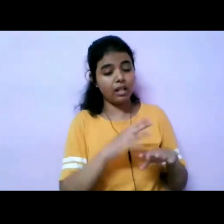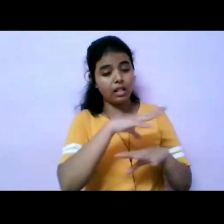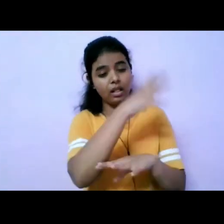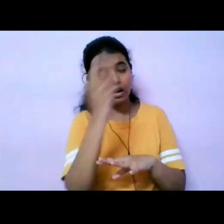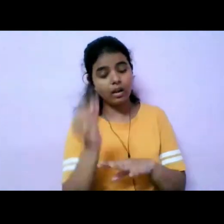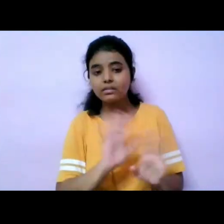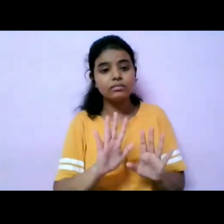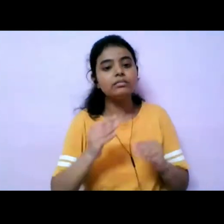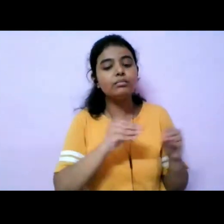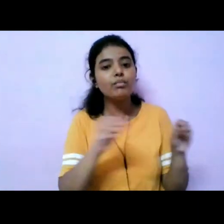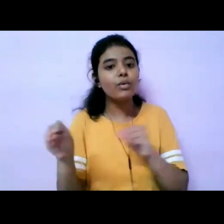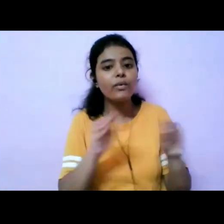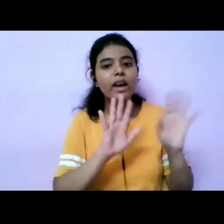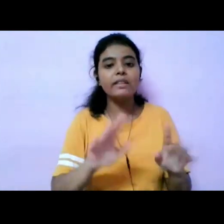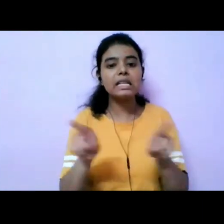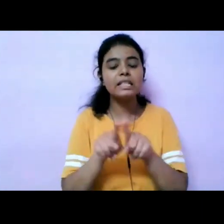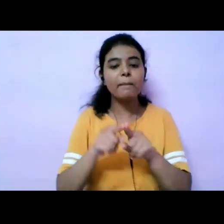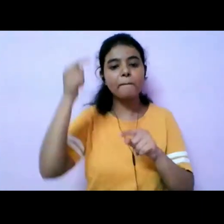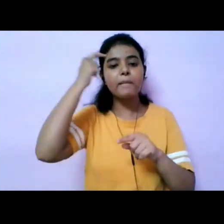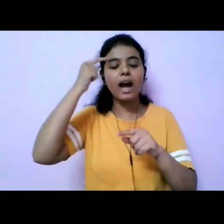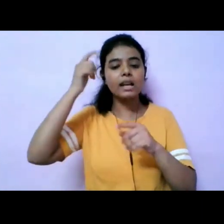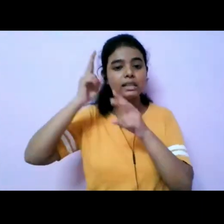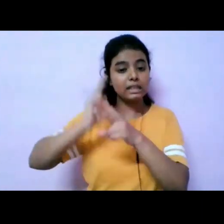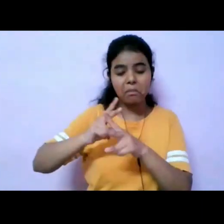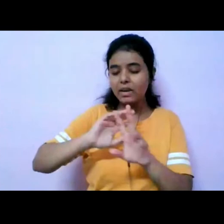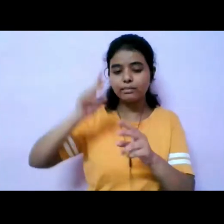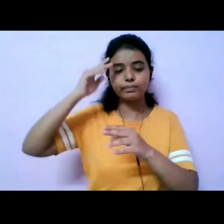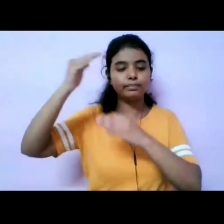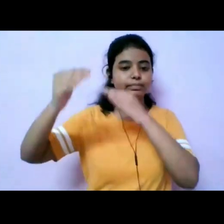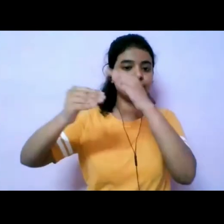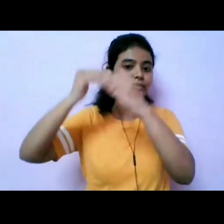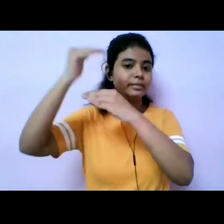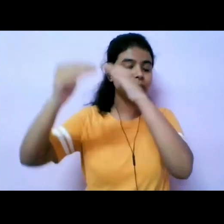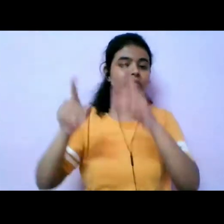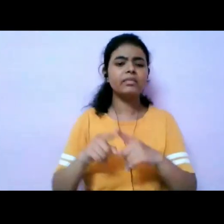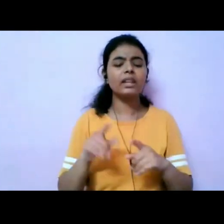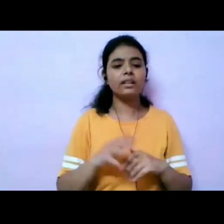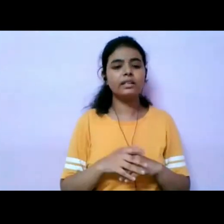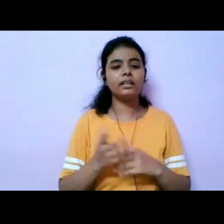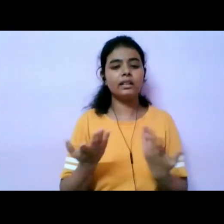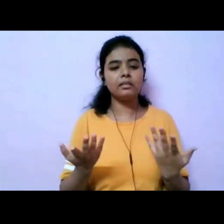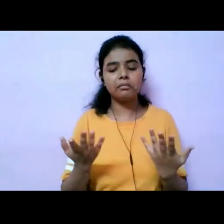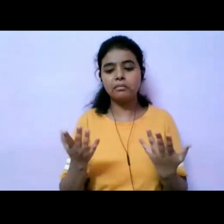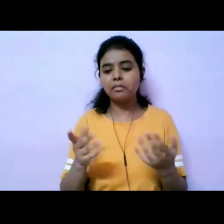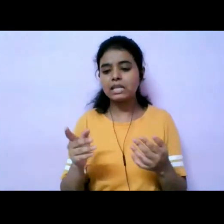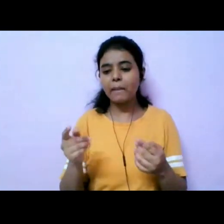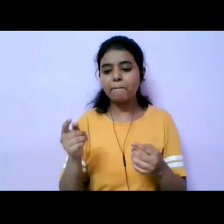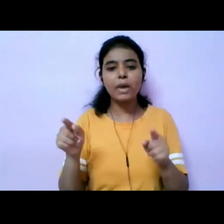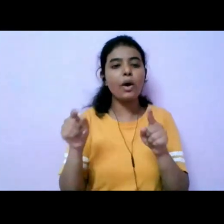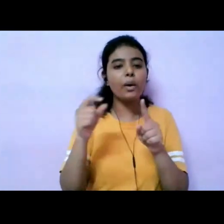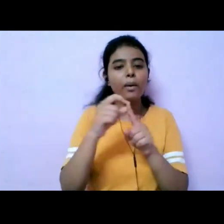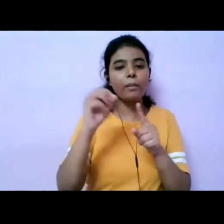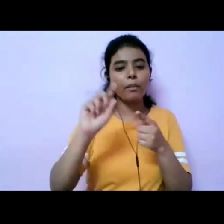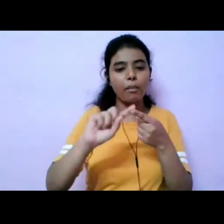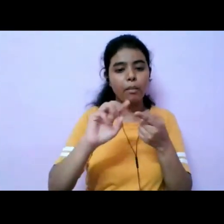Let's be clear, lyric imagination, and by lyric, I mean you're making up the poem or the story